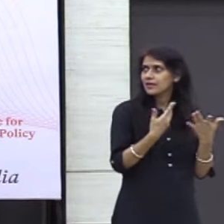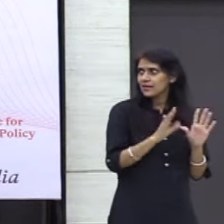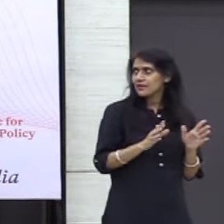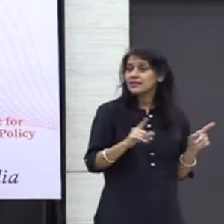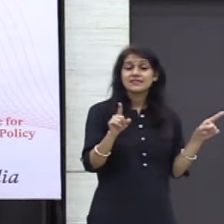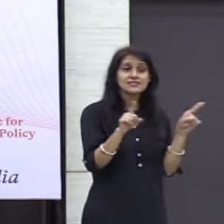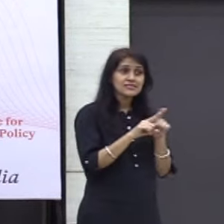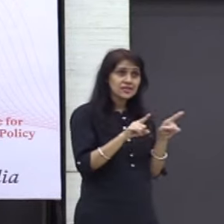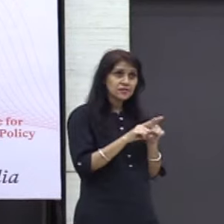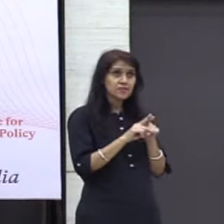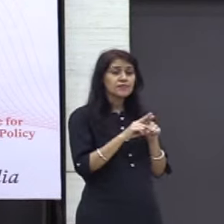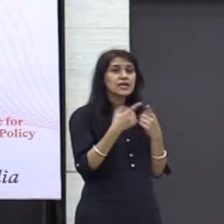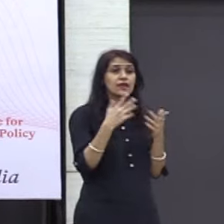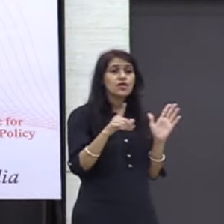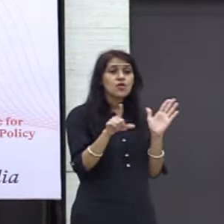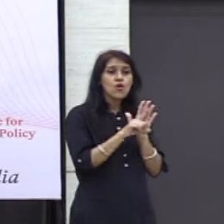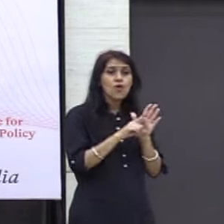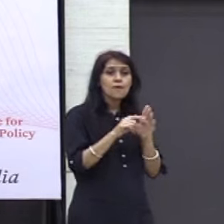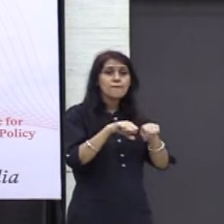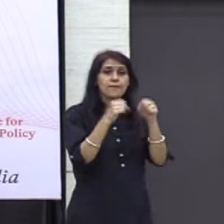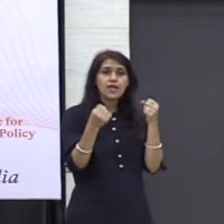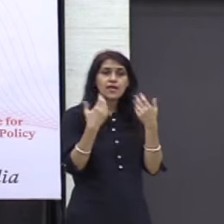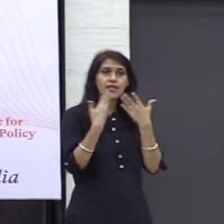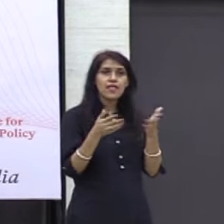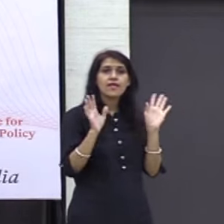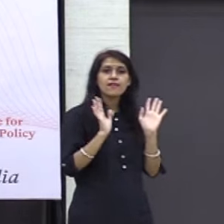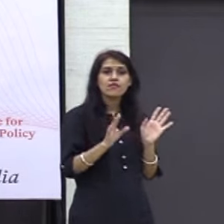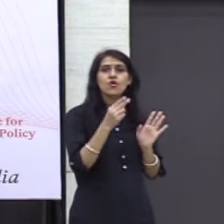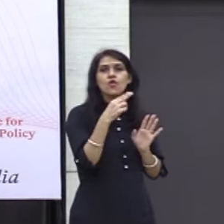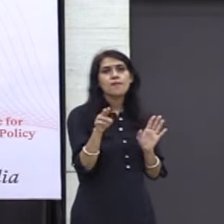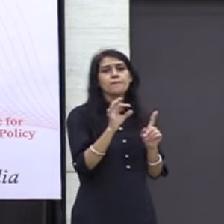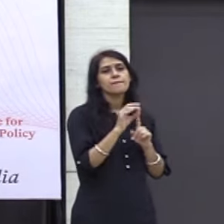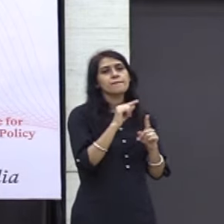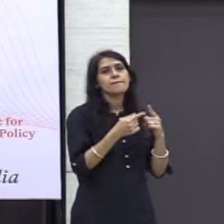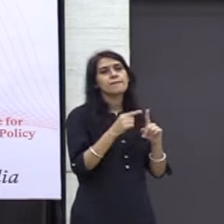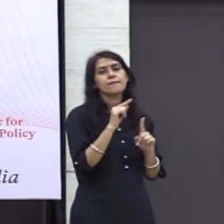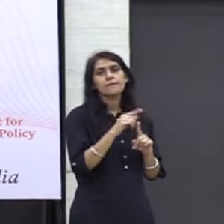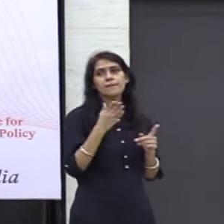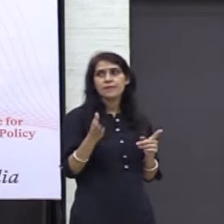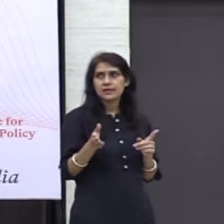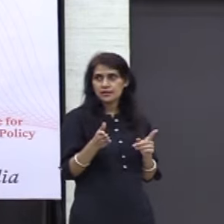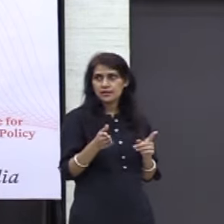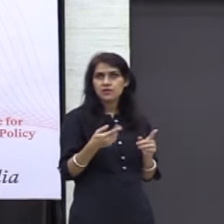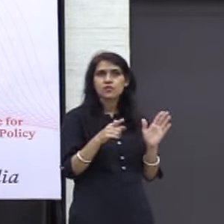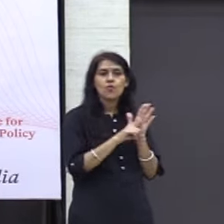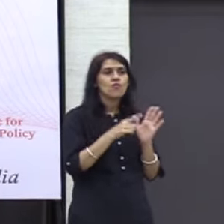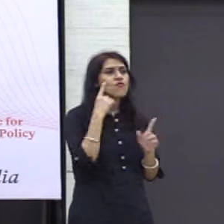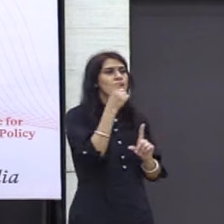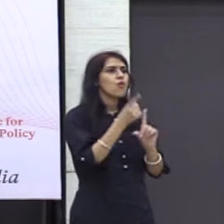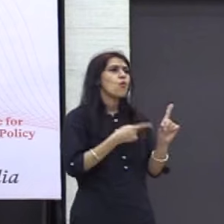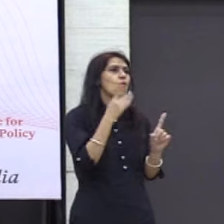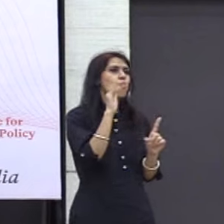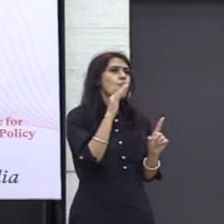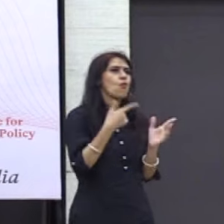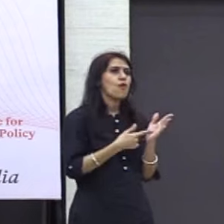similar criminal act is said to commit a petty organized crime, where also they'll be punished for not less than 1 year.